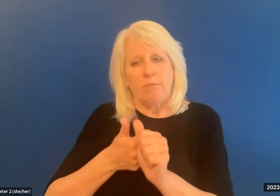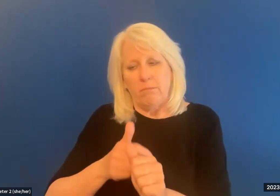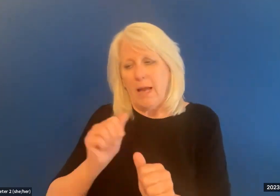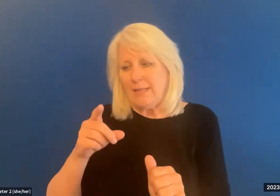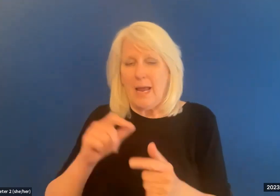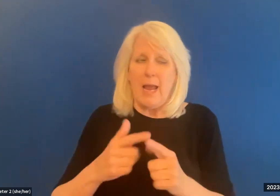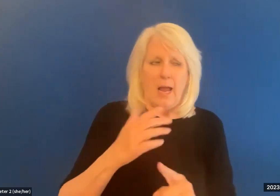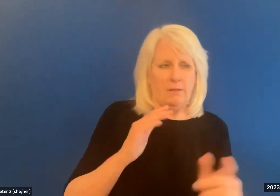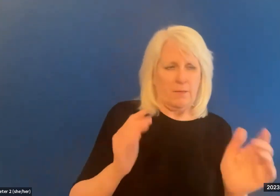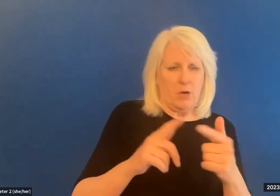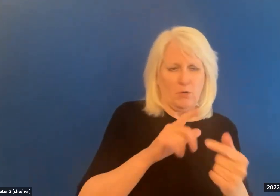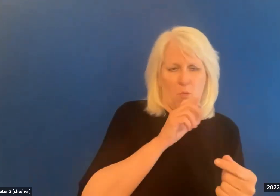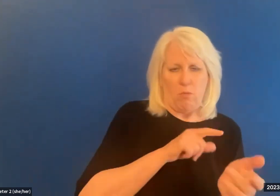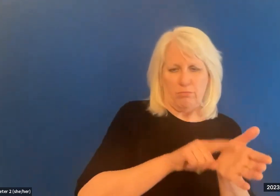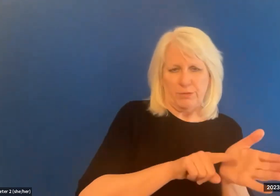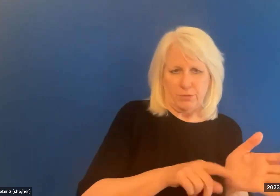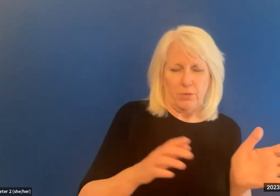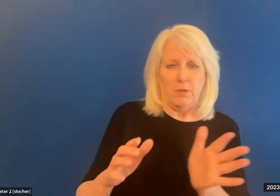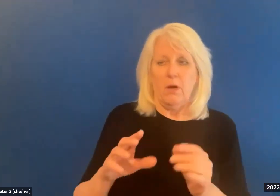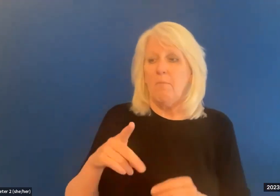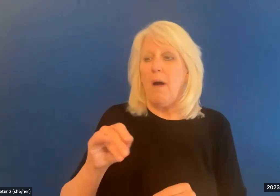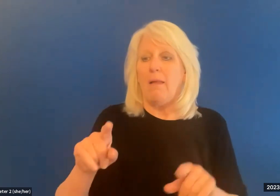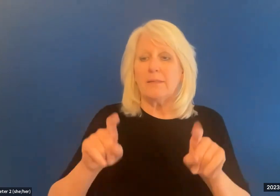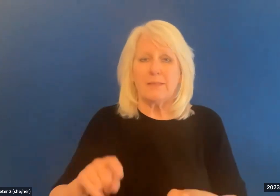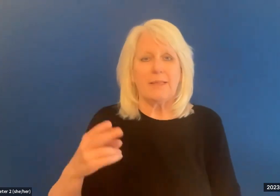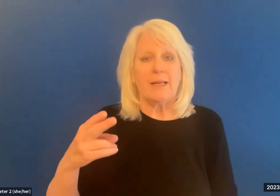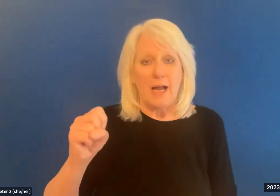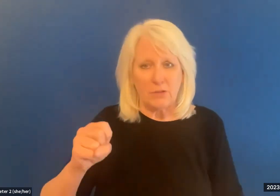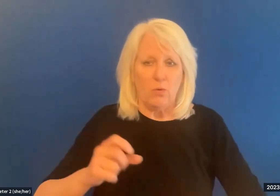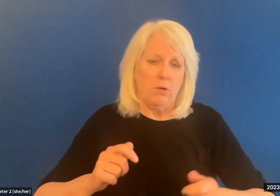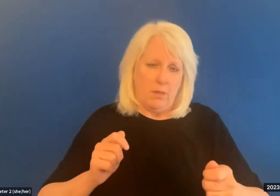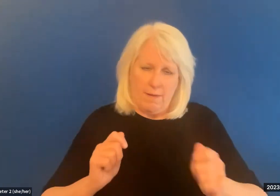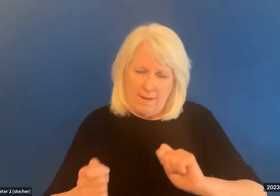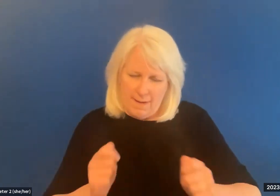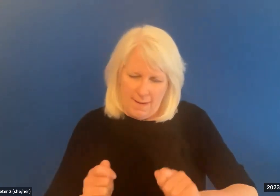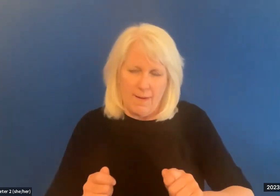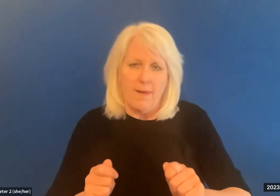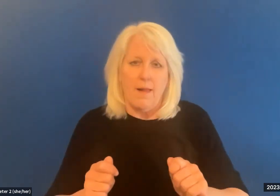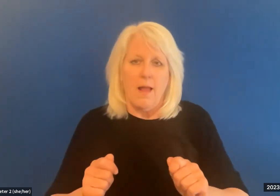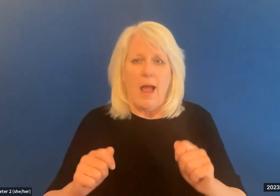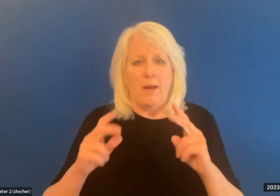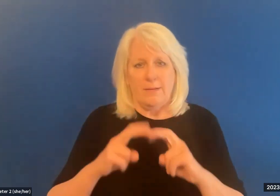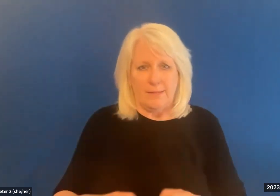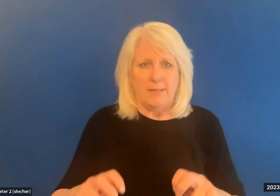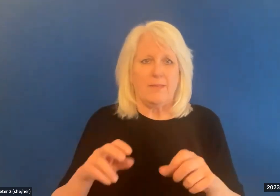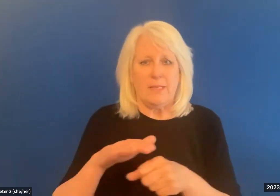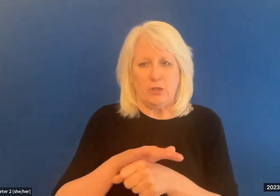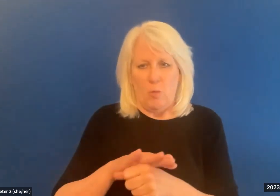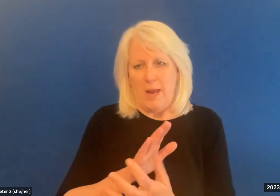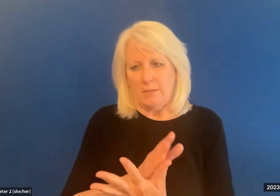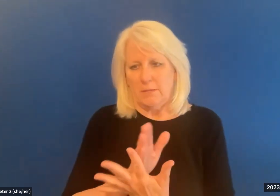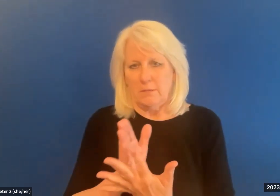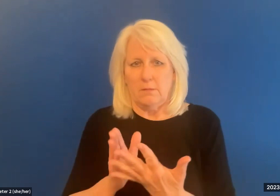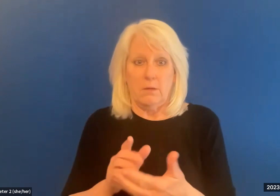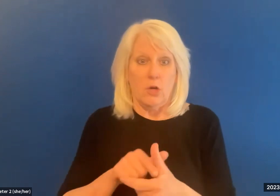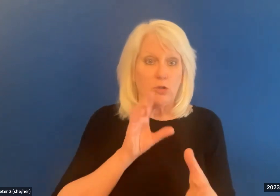research. The survey was pilot tested by 5 schools and then refined, and it assessed the following domains: the